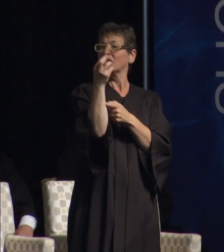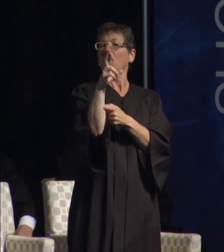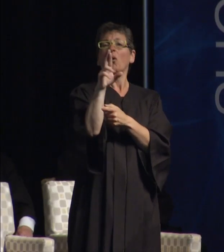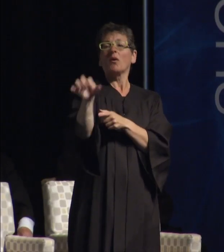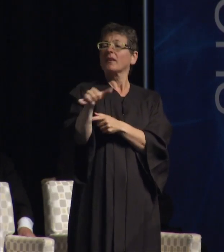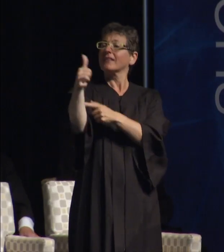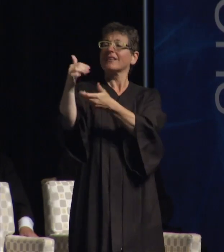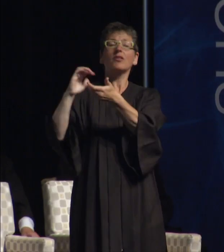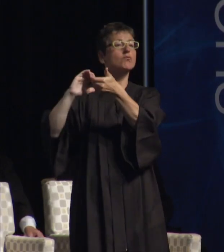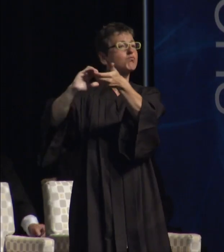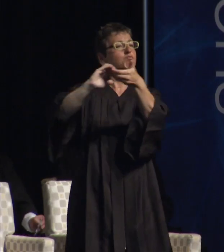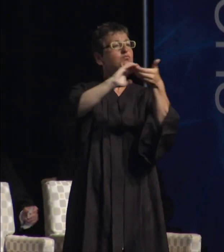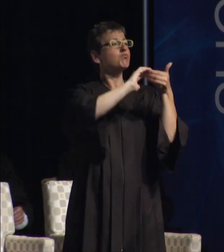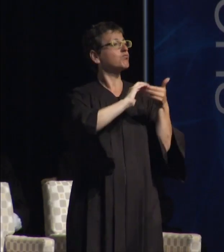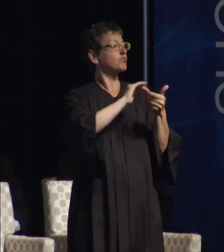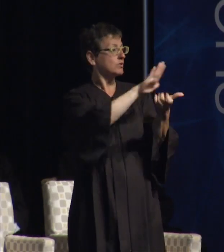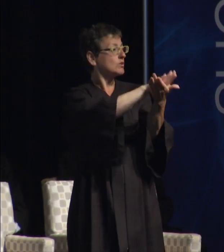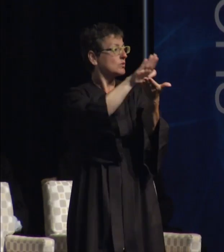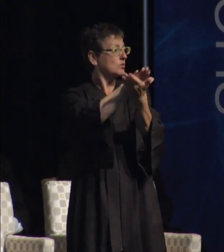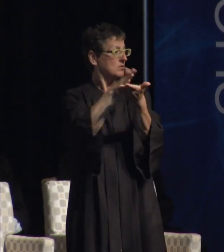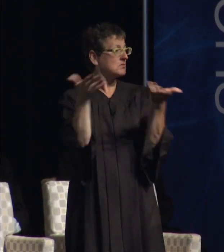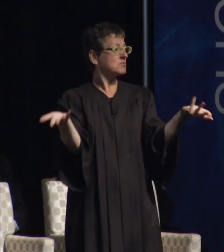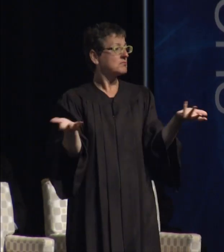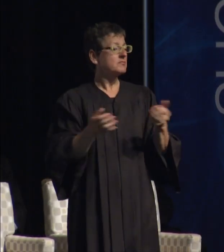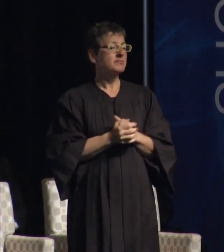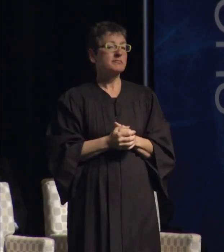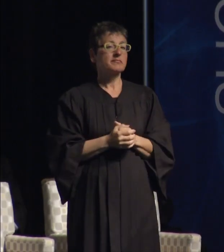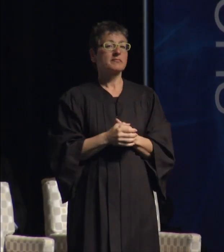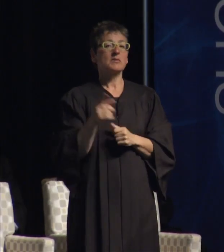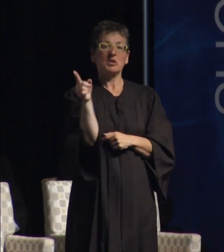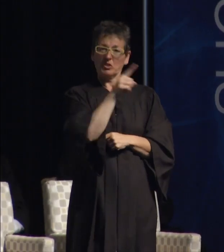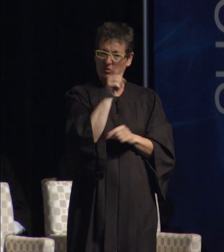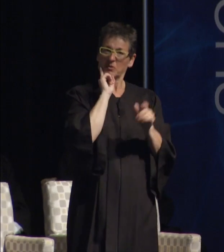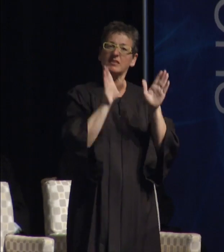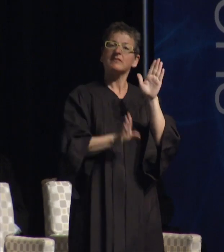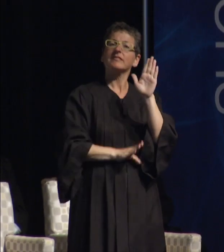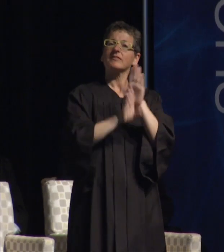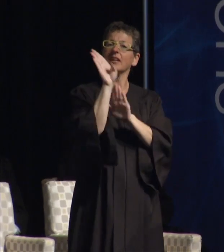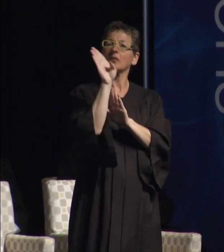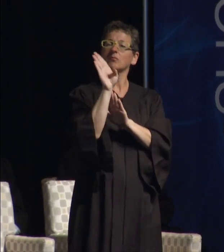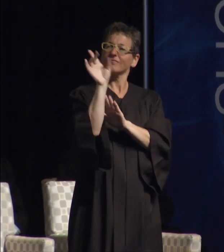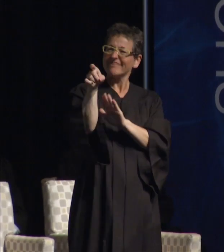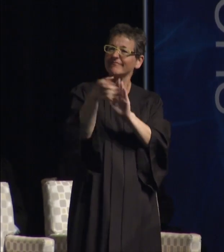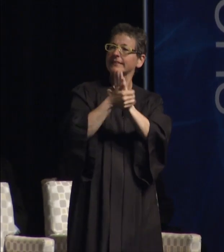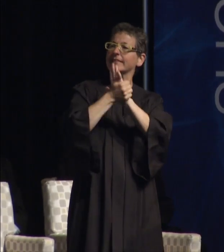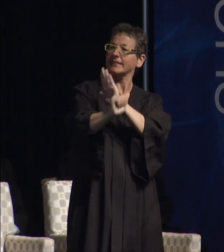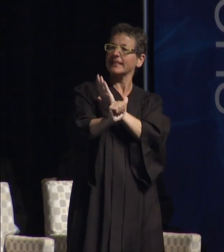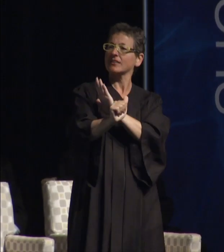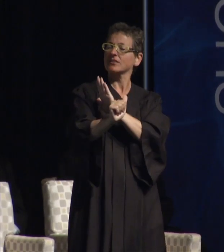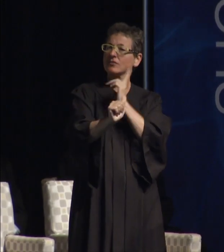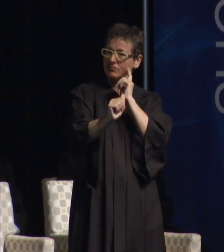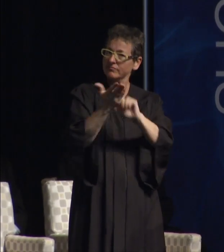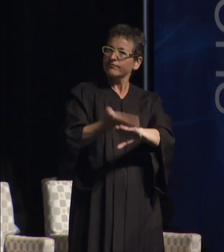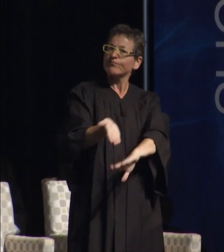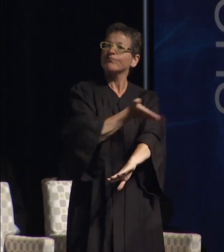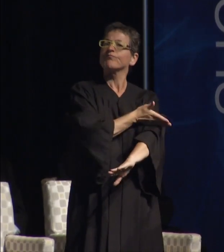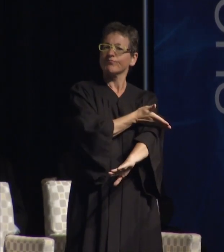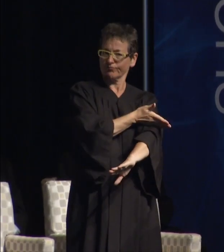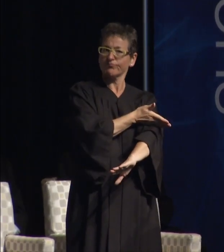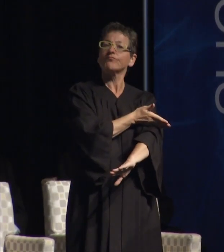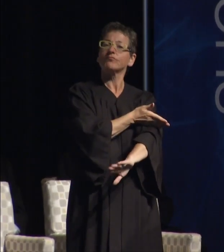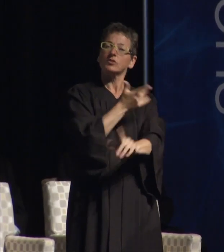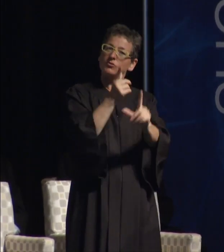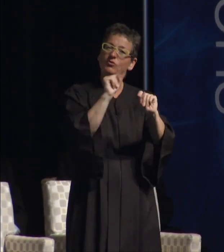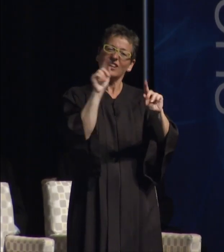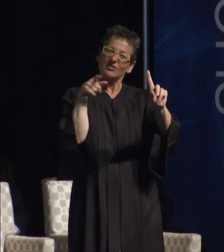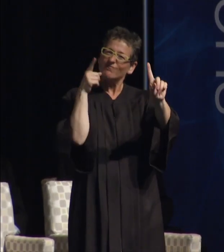our partner institutions, rest assured that you have developed the necessary skills to not only accomplish, but to